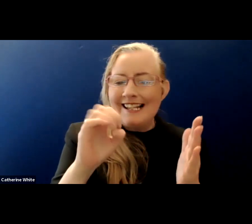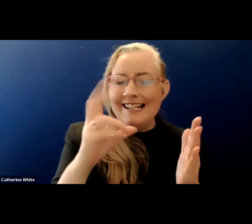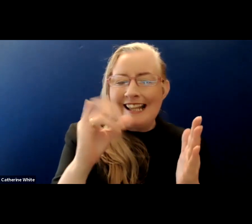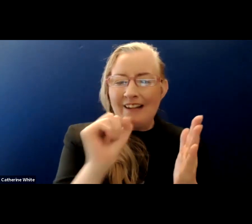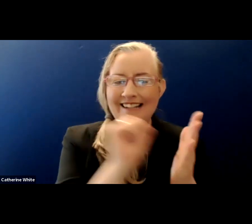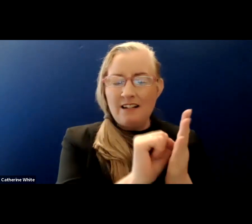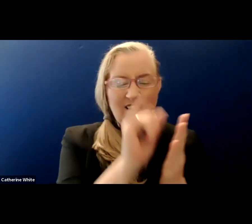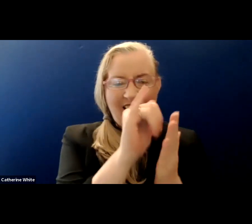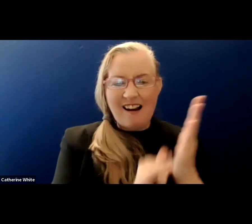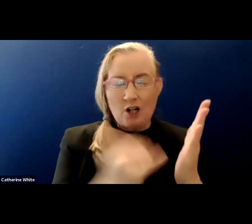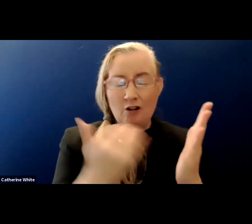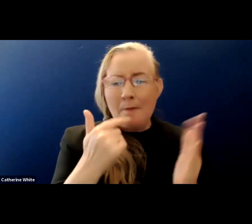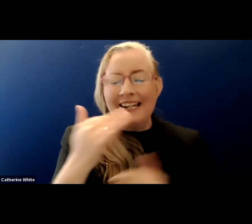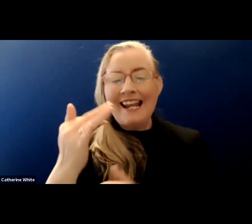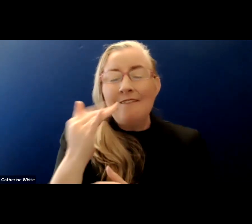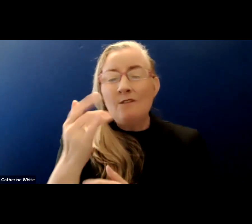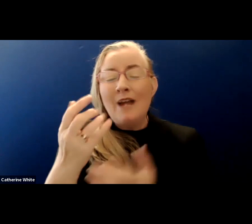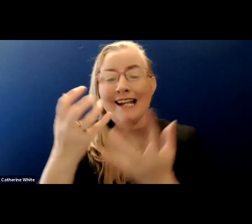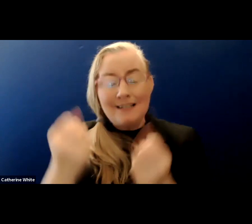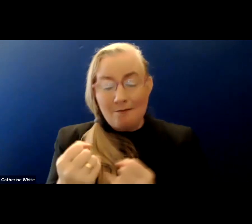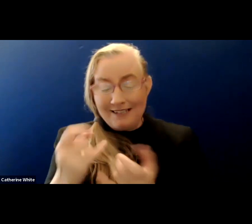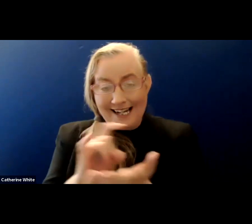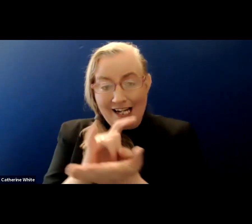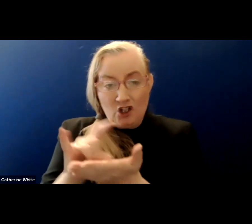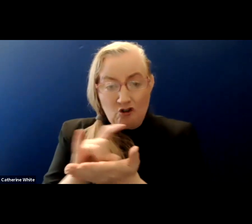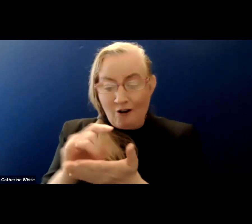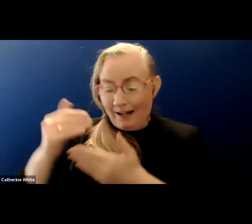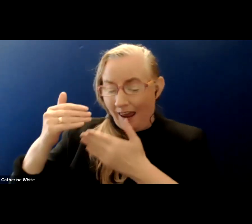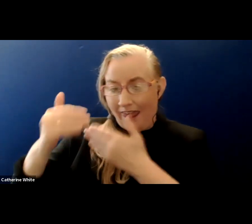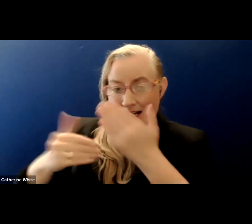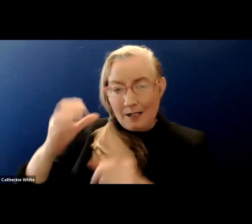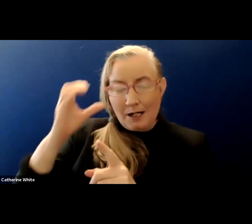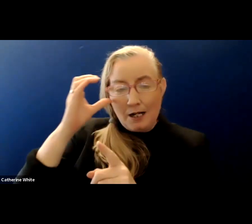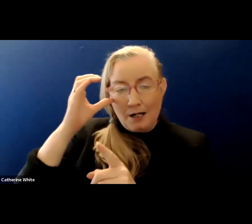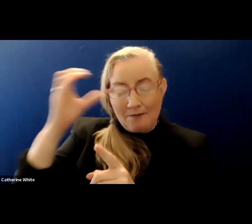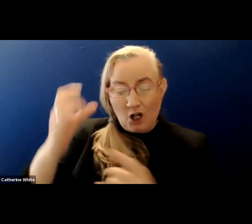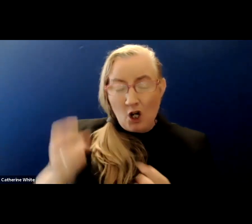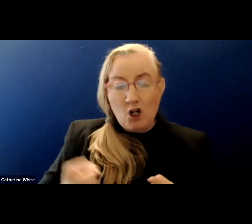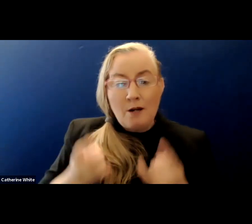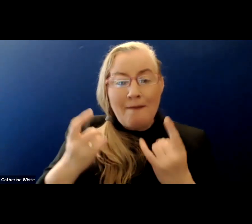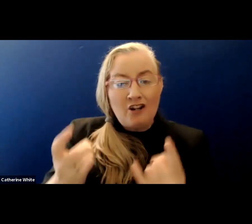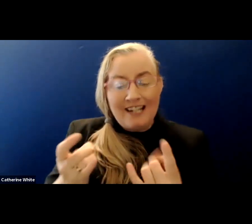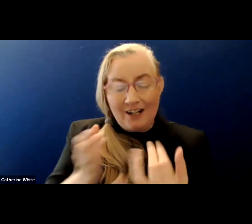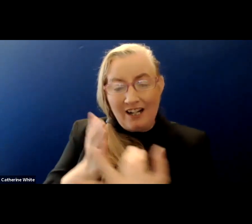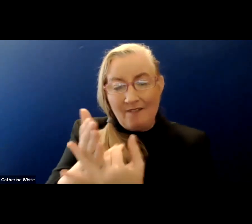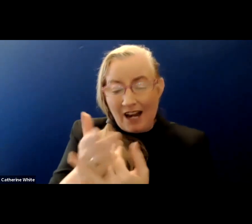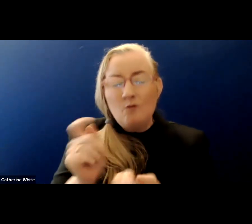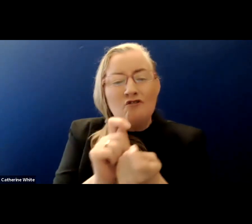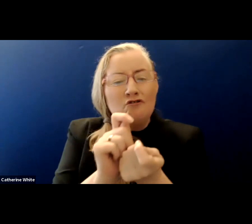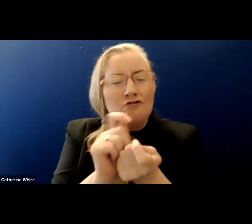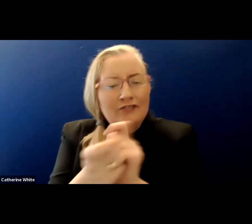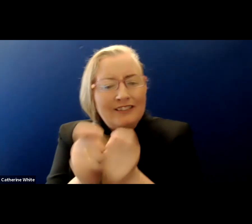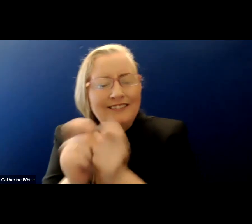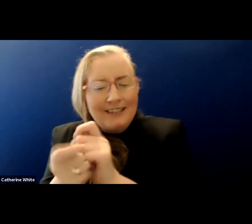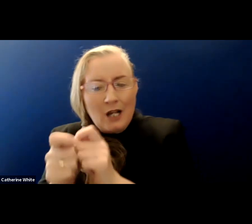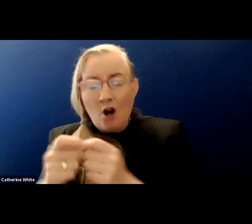but if you accepted historically the concept of humanitarian intervention, which was kind of rephrased in the responsibility